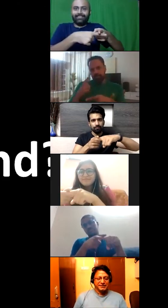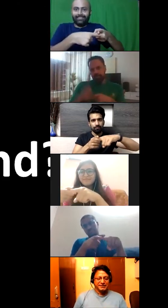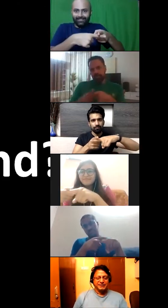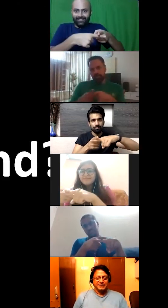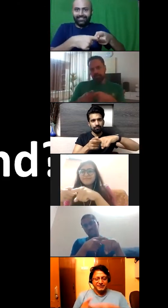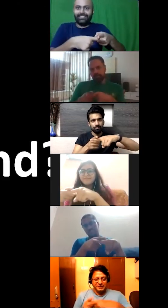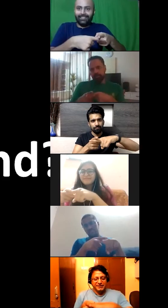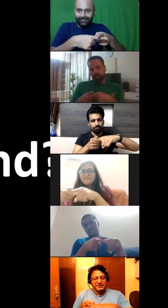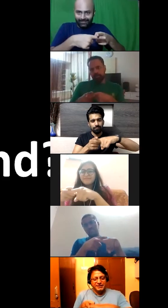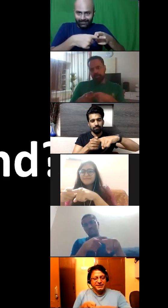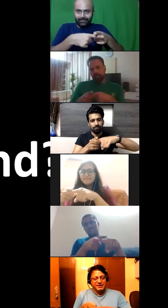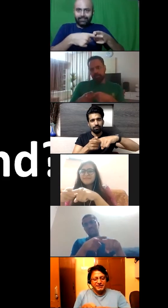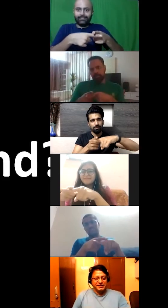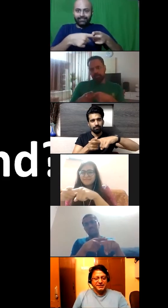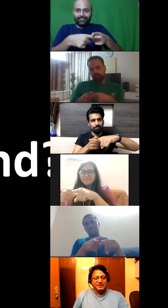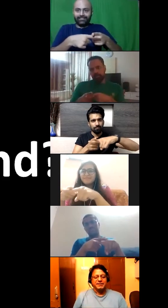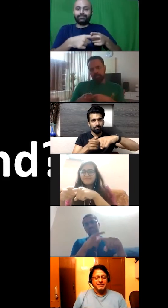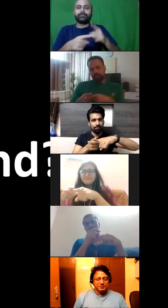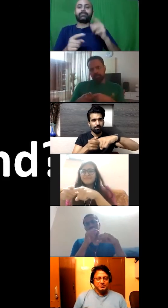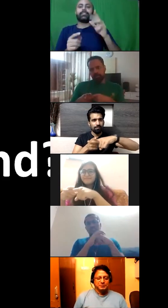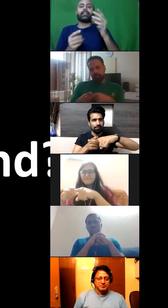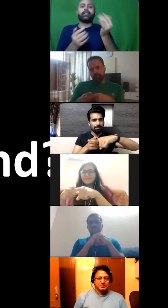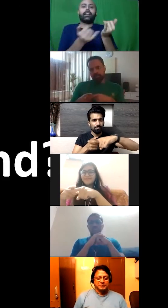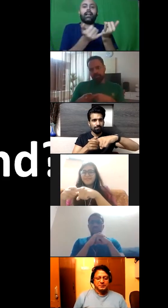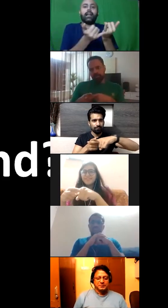the place and the direction.